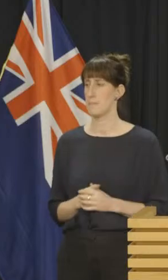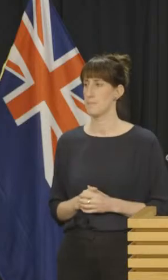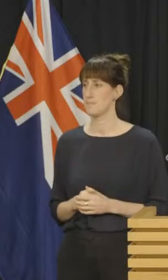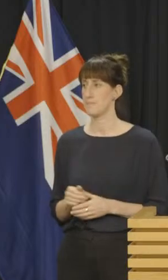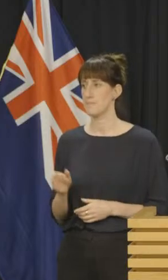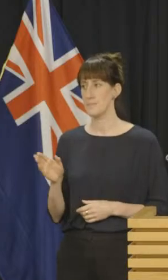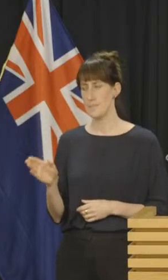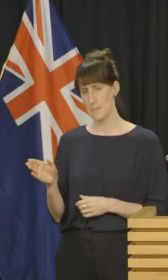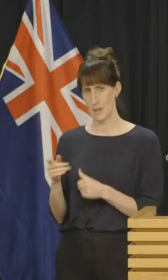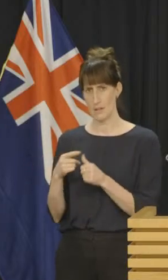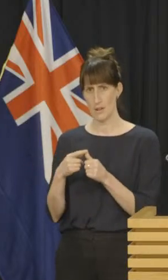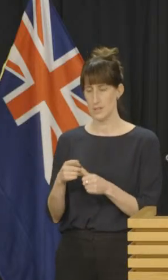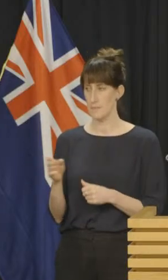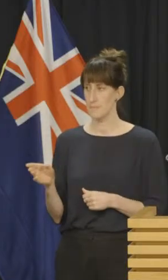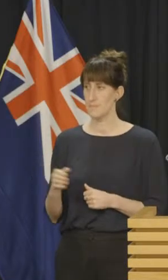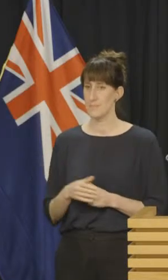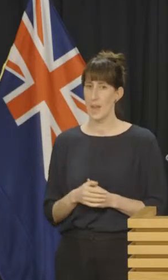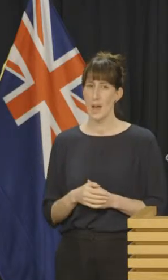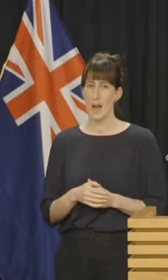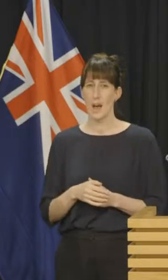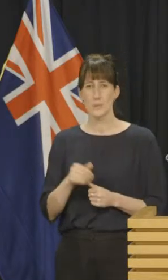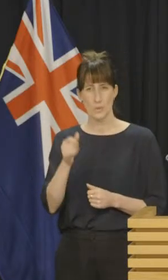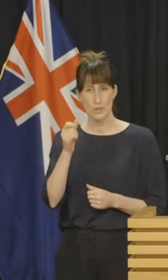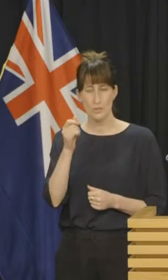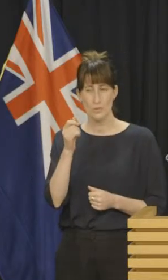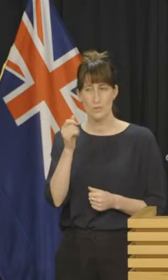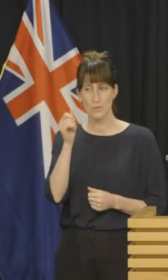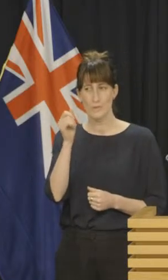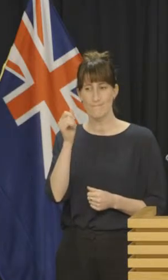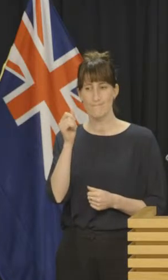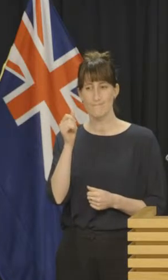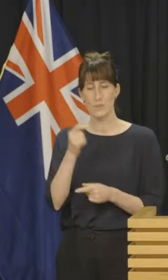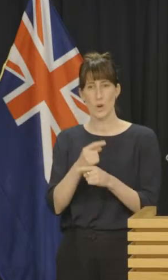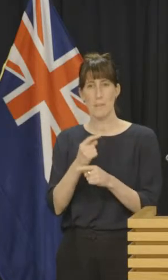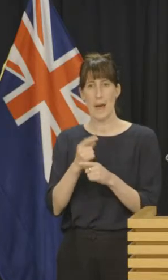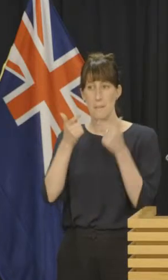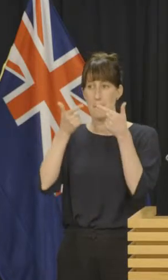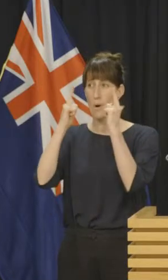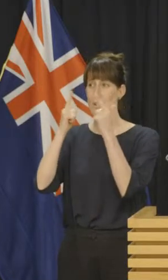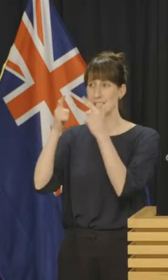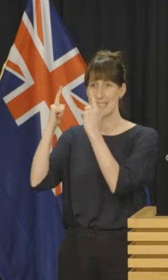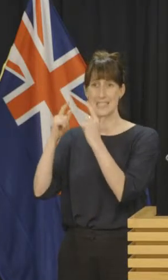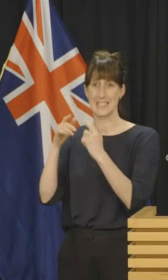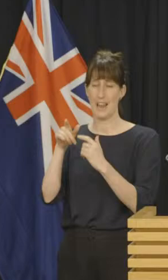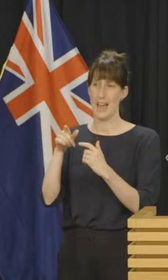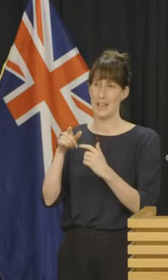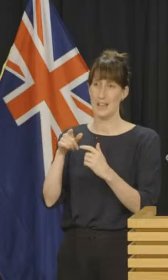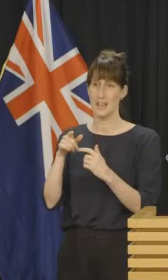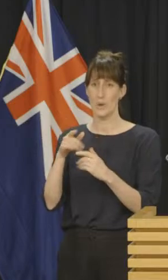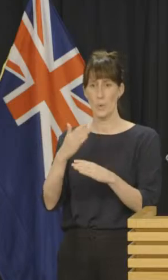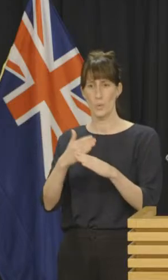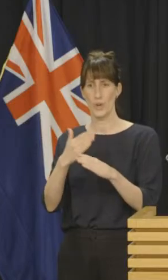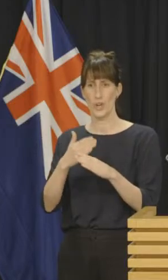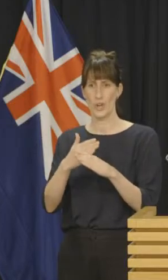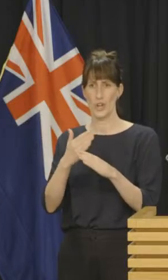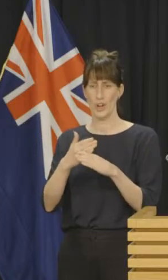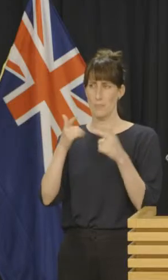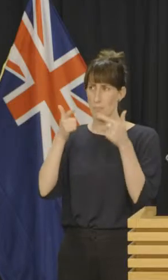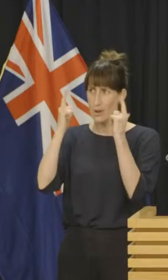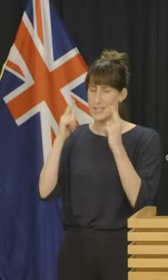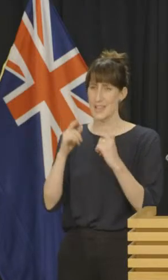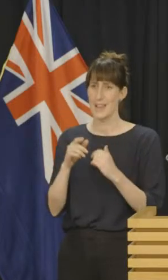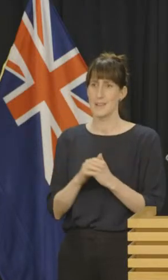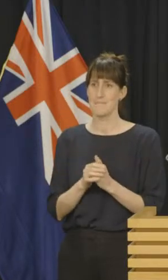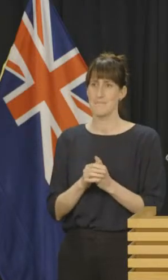acknowledge the work of employers up and down the country? The feedback that we've had since the beginning of this exercise, 6 months or